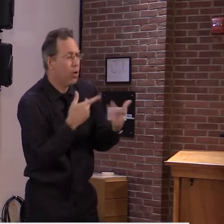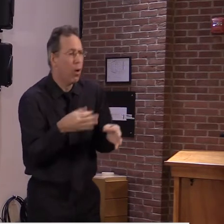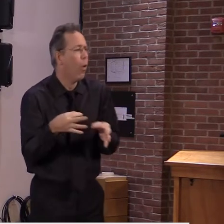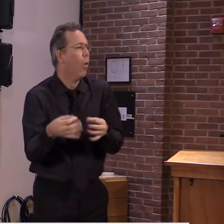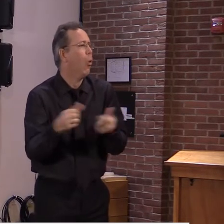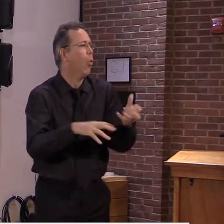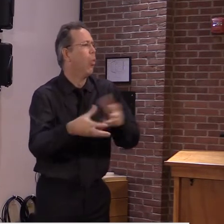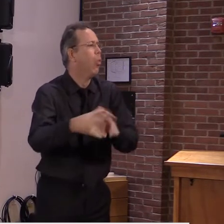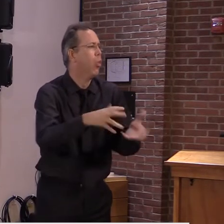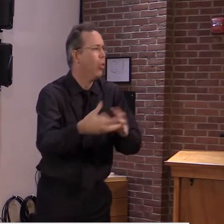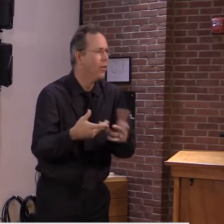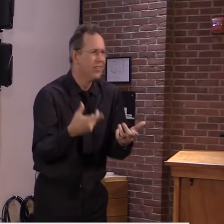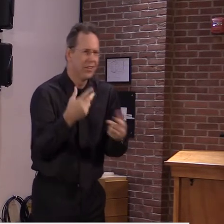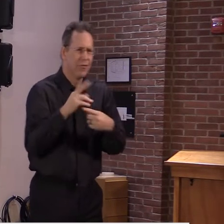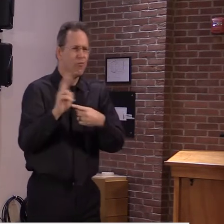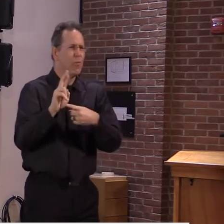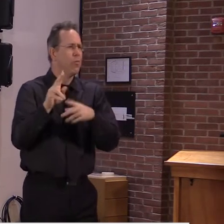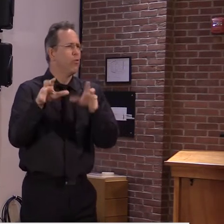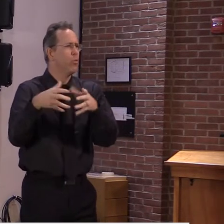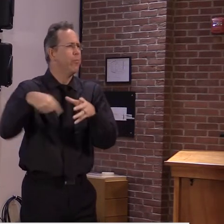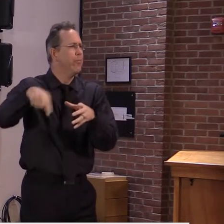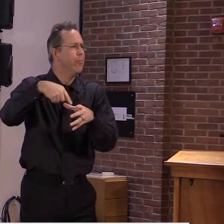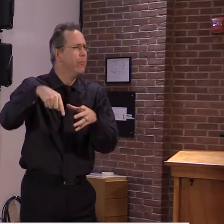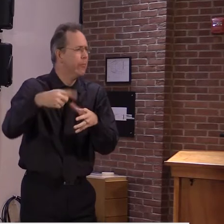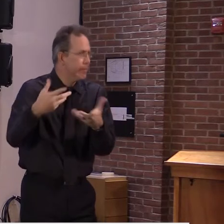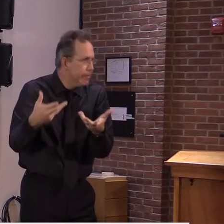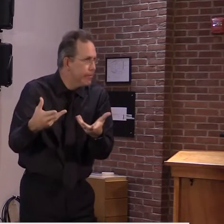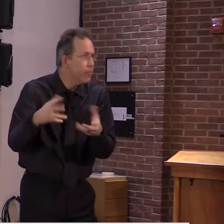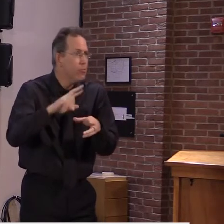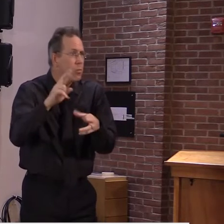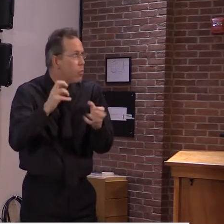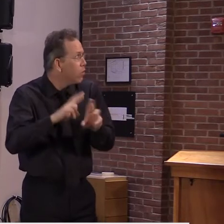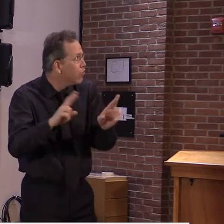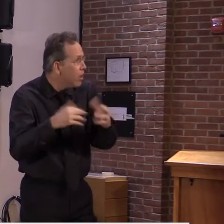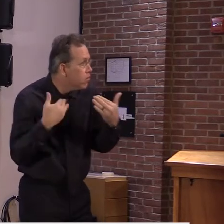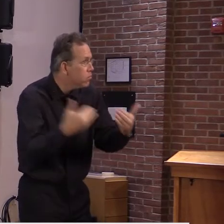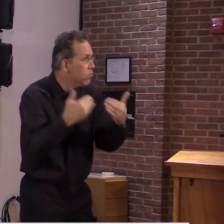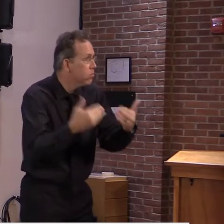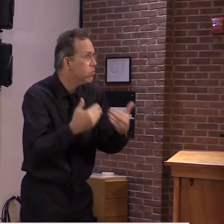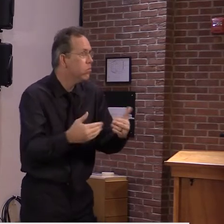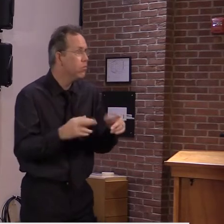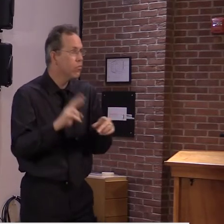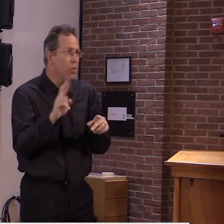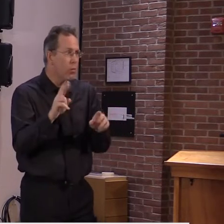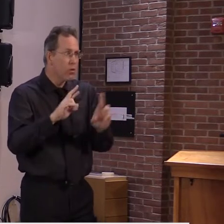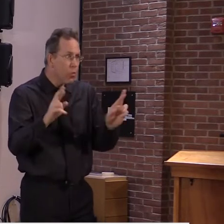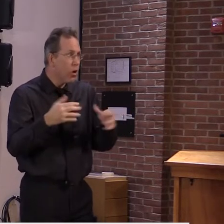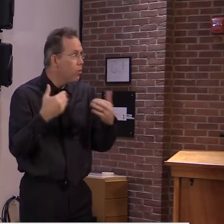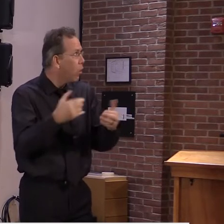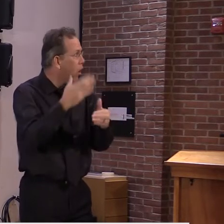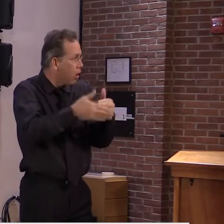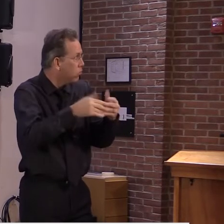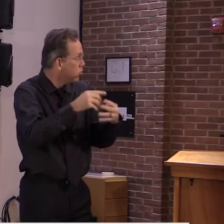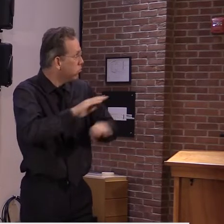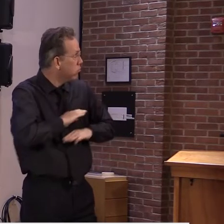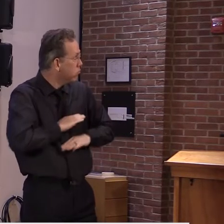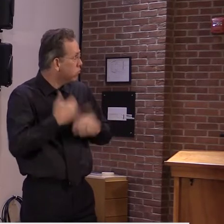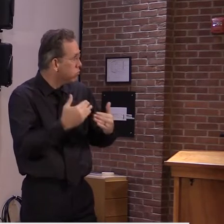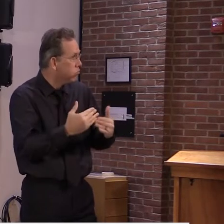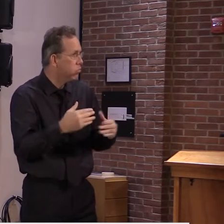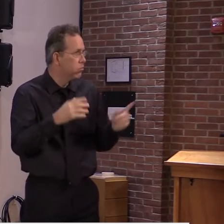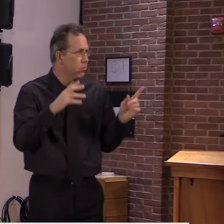wanted, but they were satisfied that that this was what was best at this point in time for the American people.